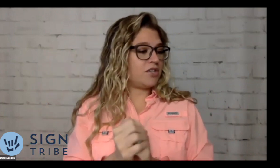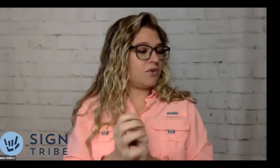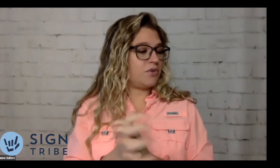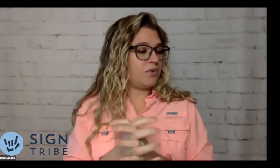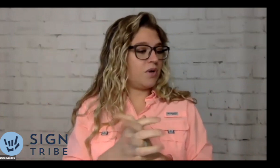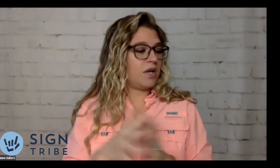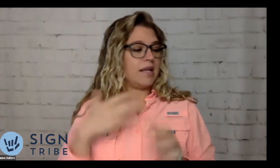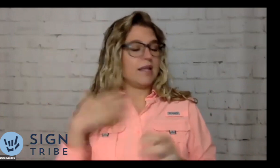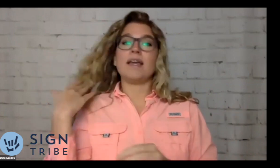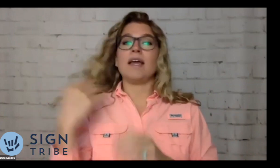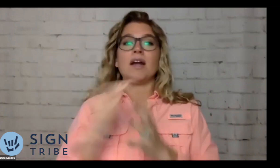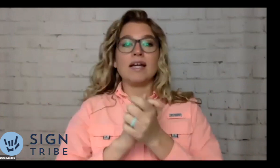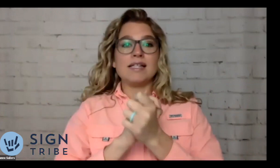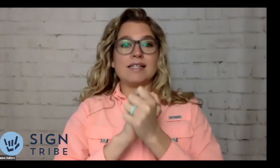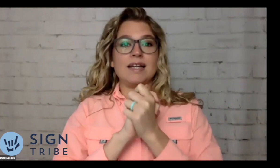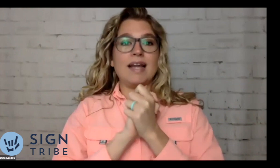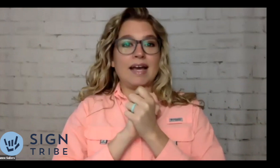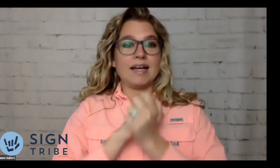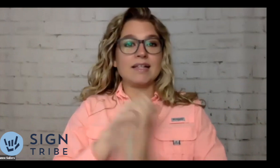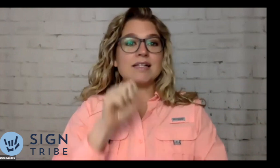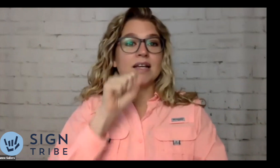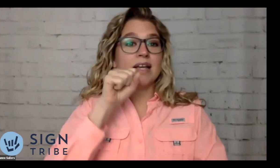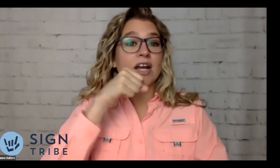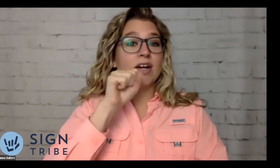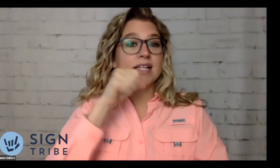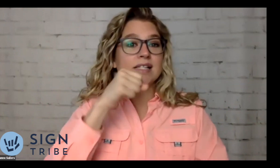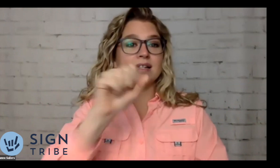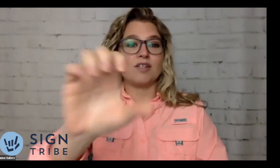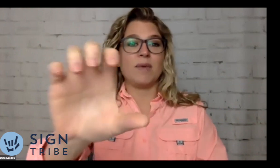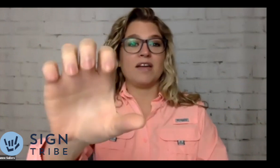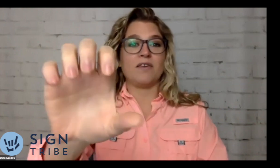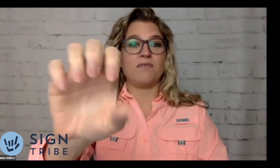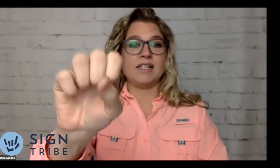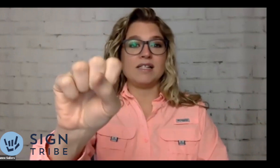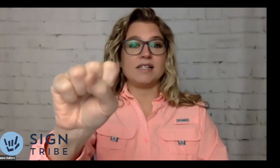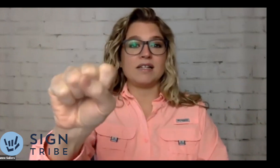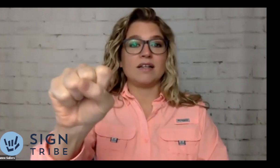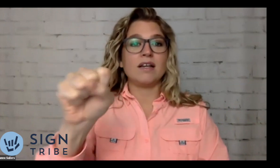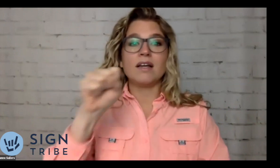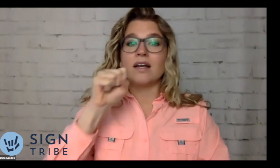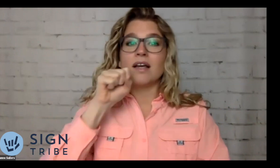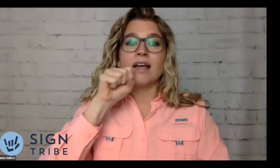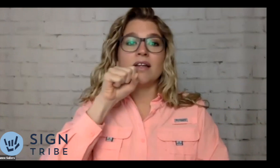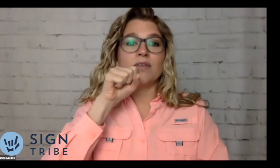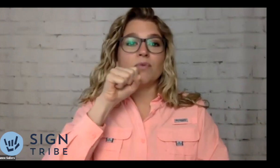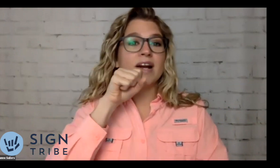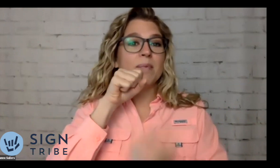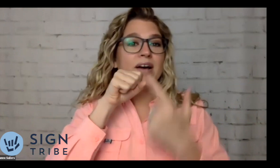do carrots and eggs. Carrots. So make a fist and right about